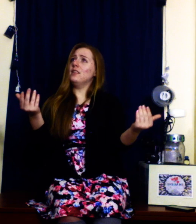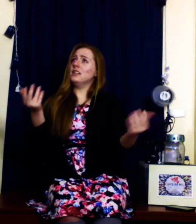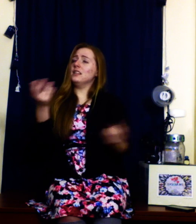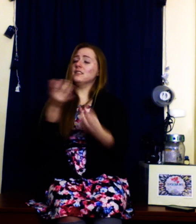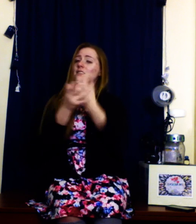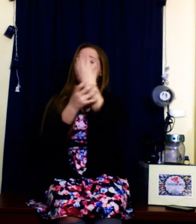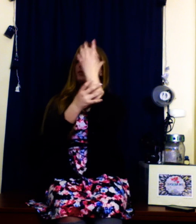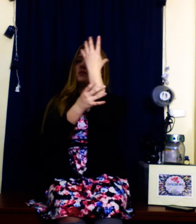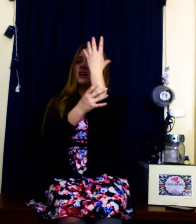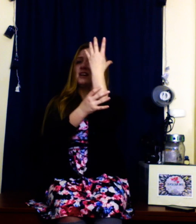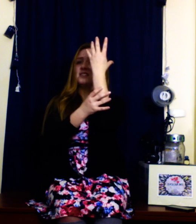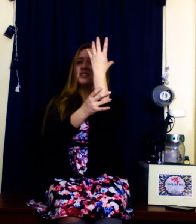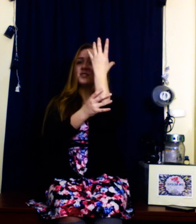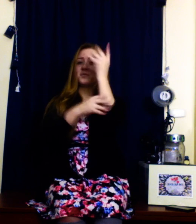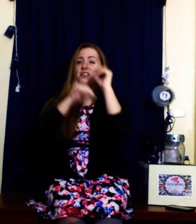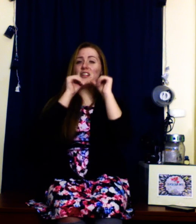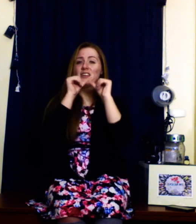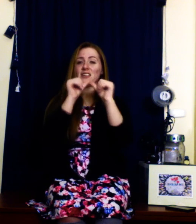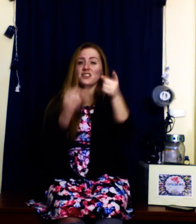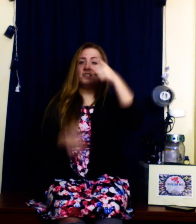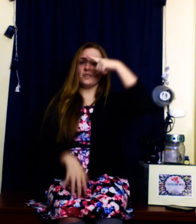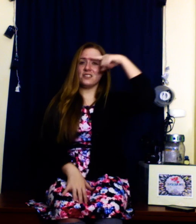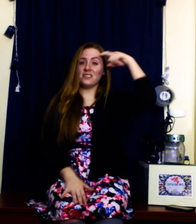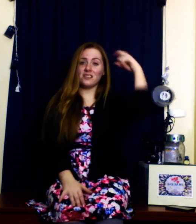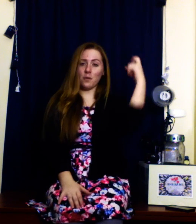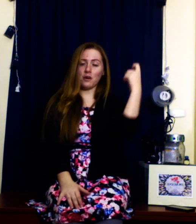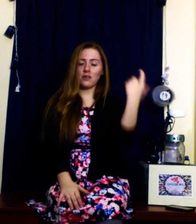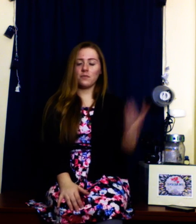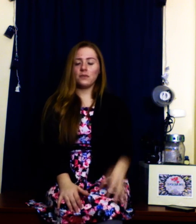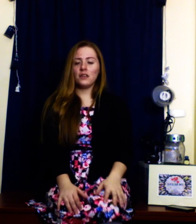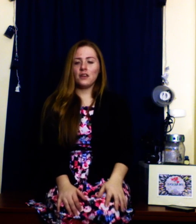then because spring continues into summer.